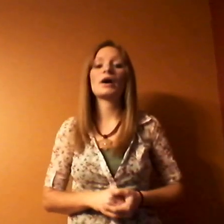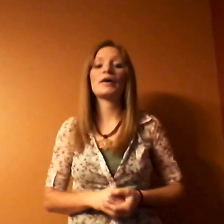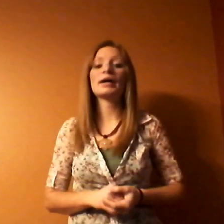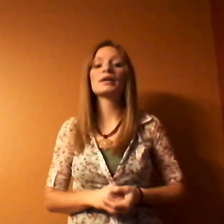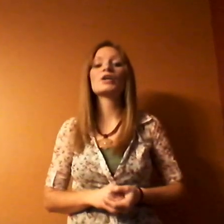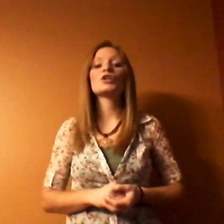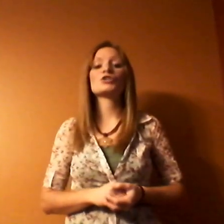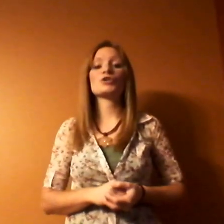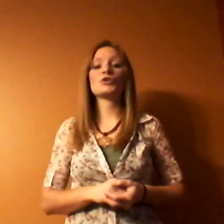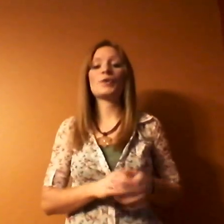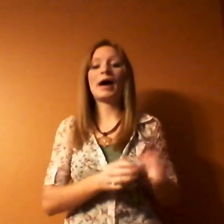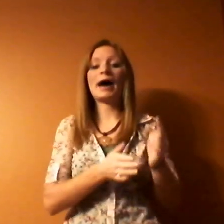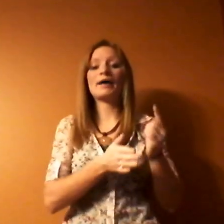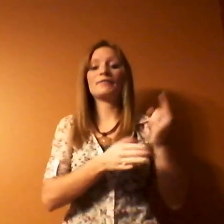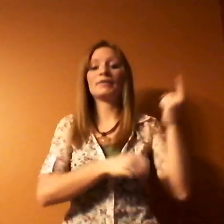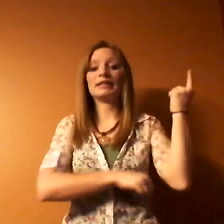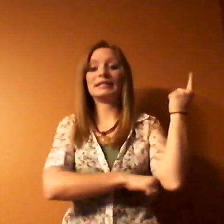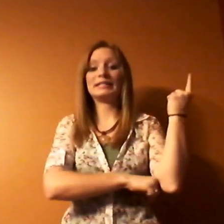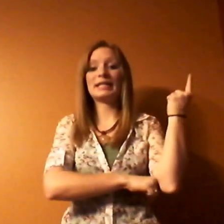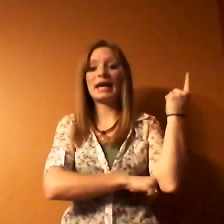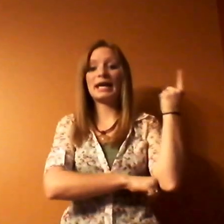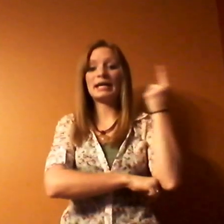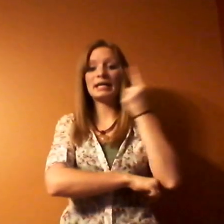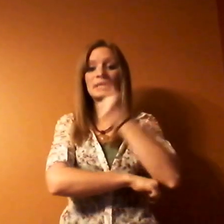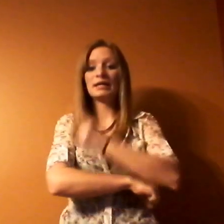Alright, so you have day,